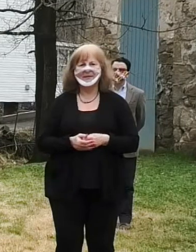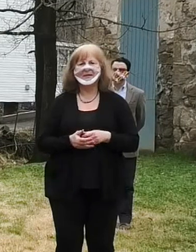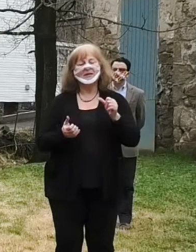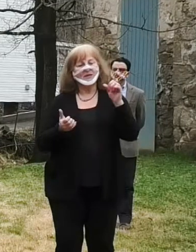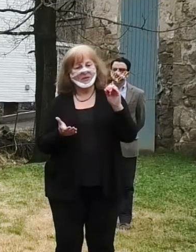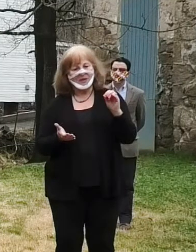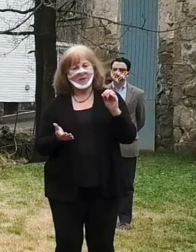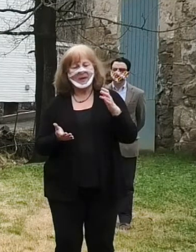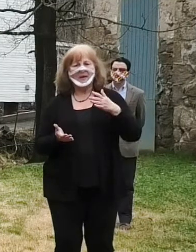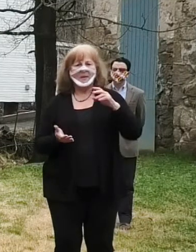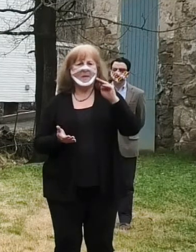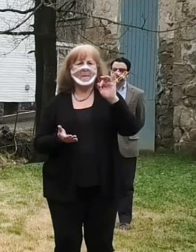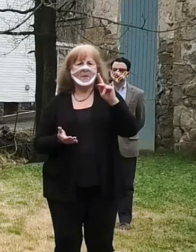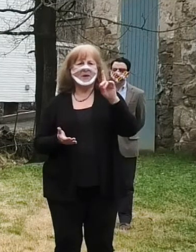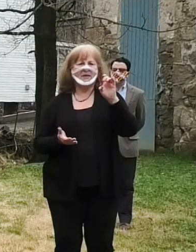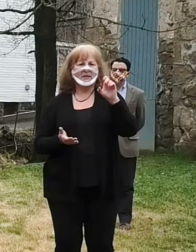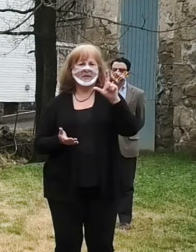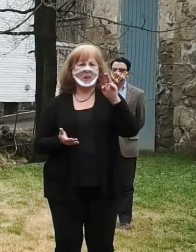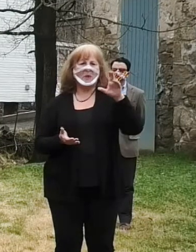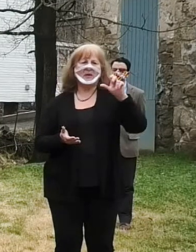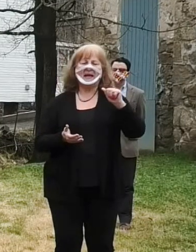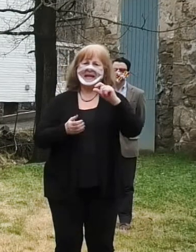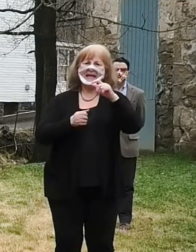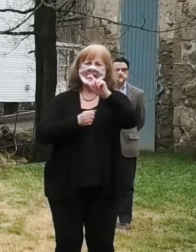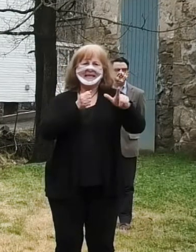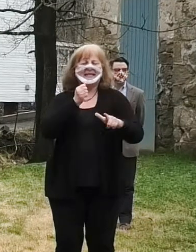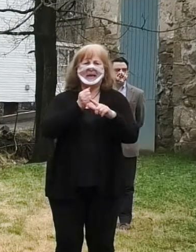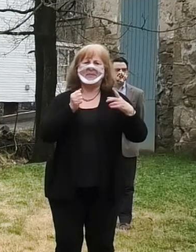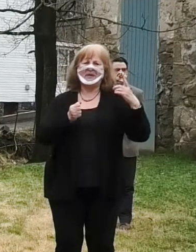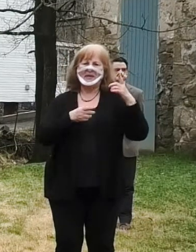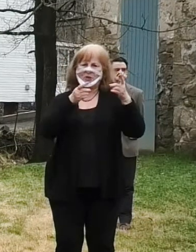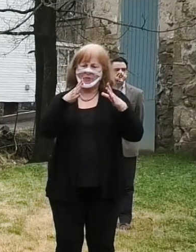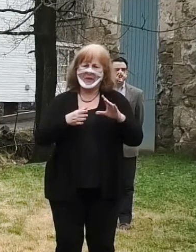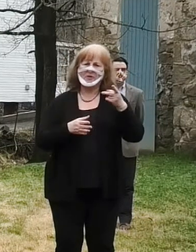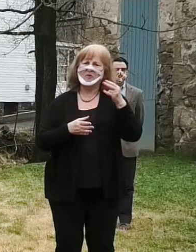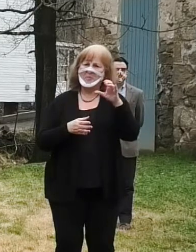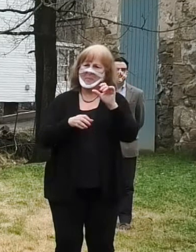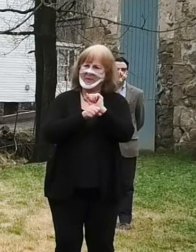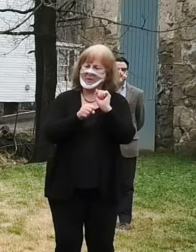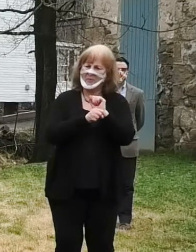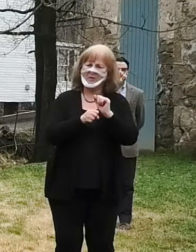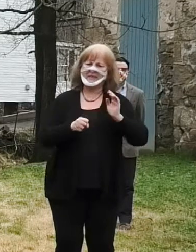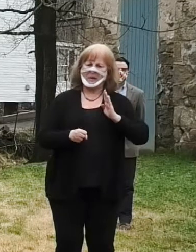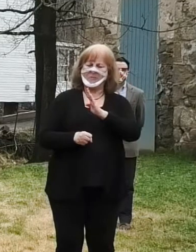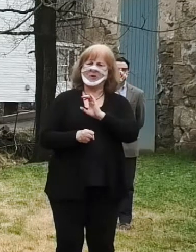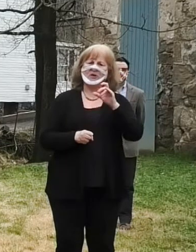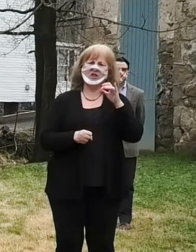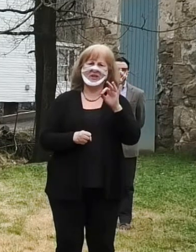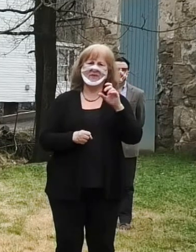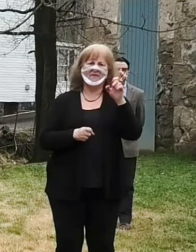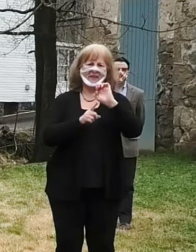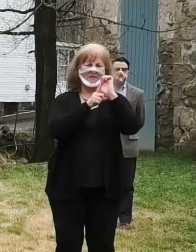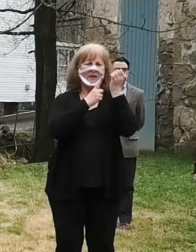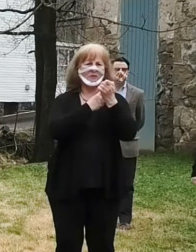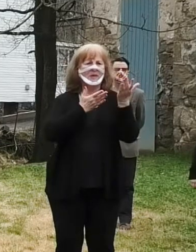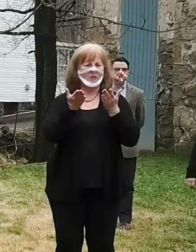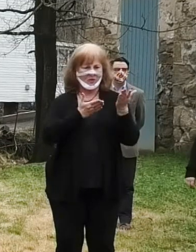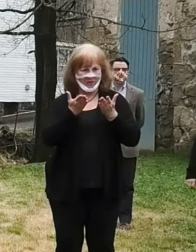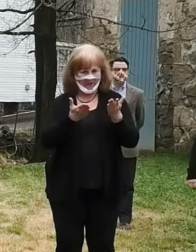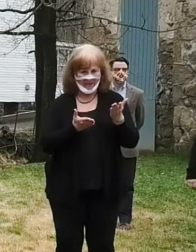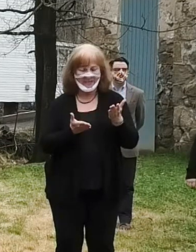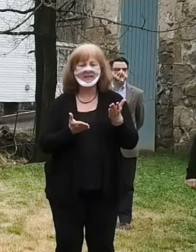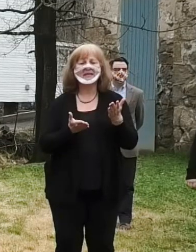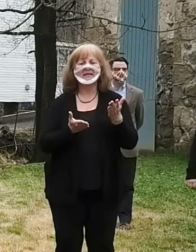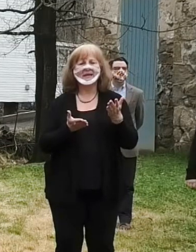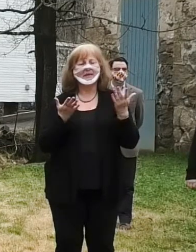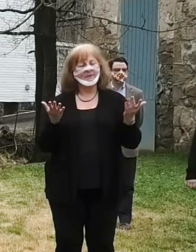So, I'm Mark DeLuca, Deputy Director of Public Works and Bureau Chief of Environmental Services.